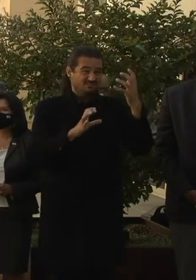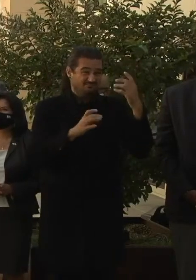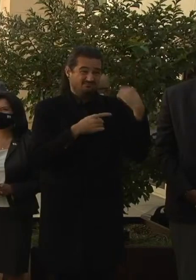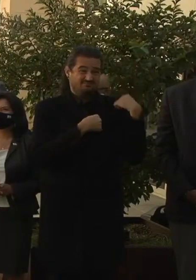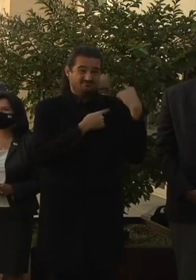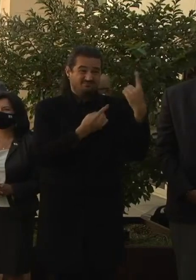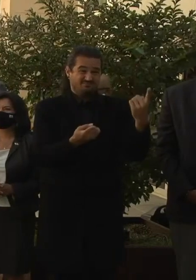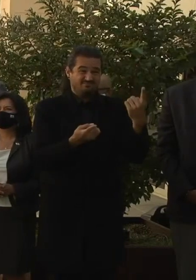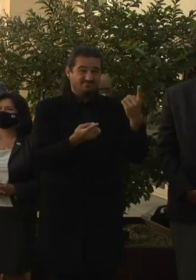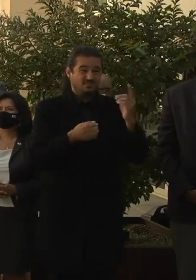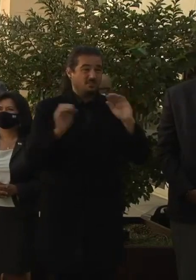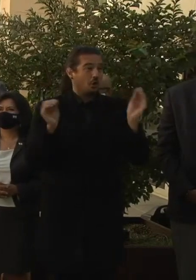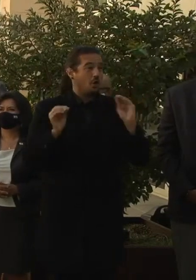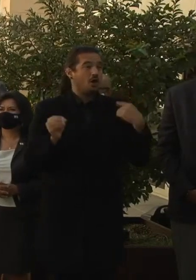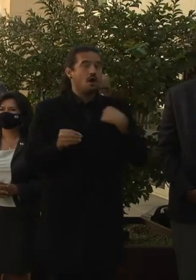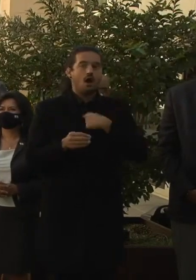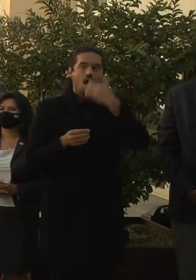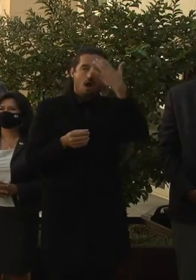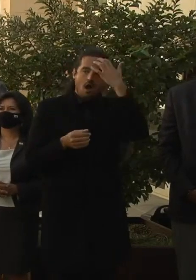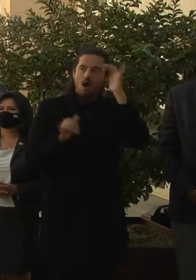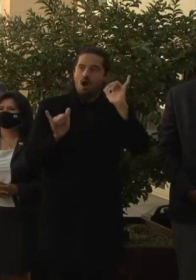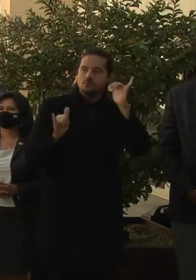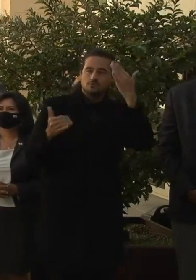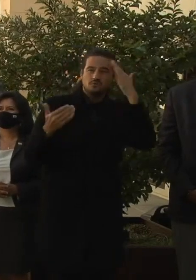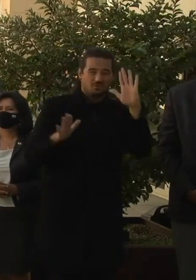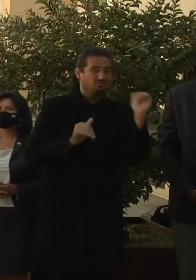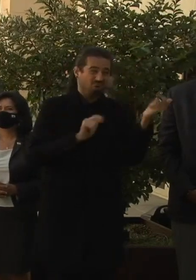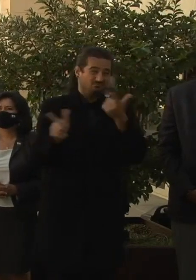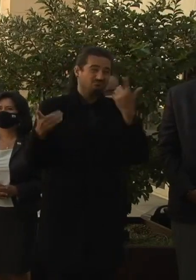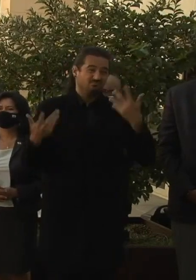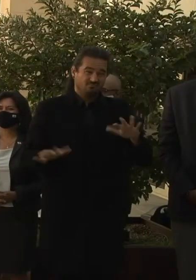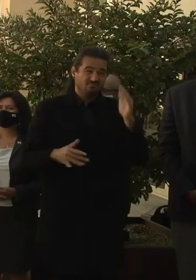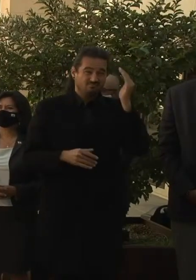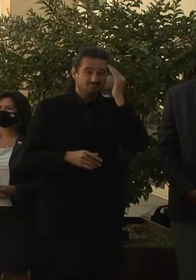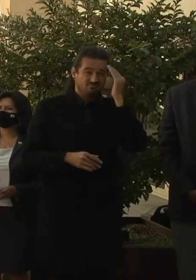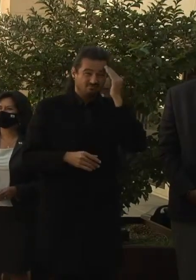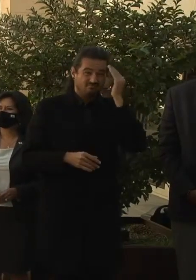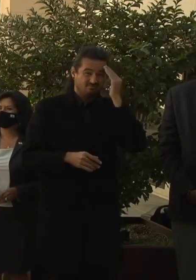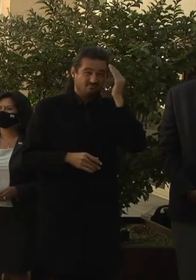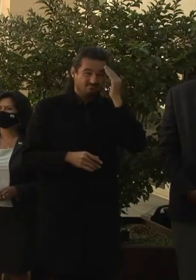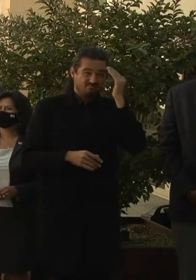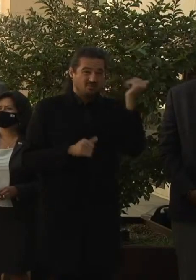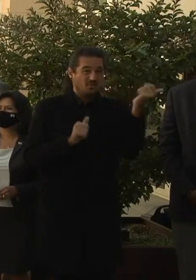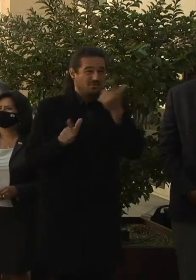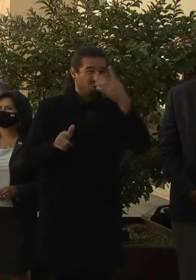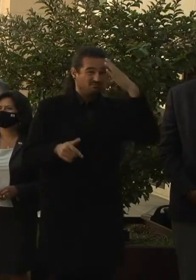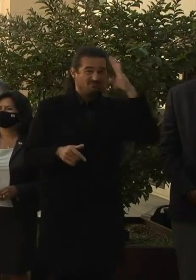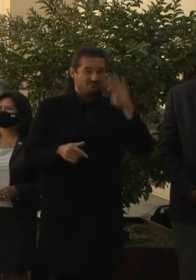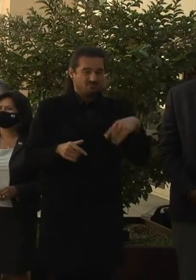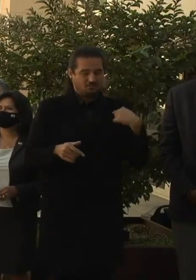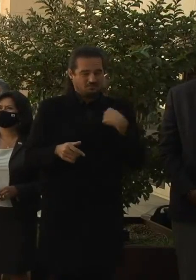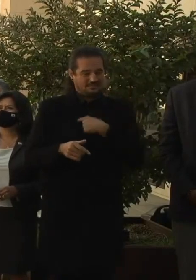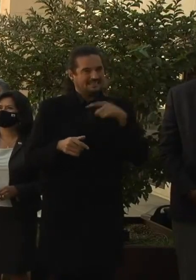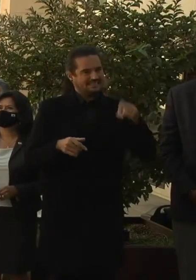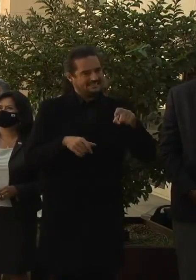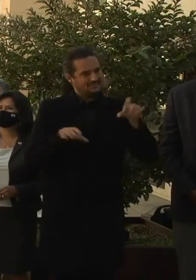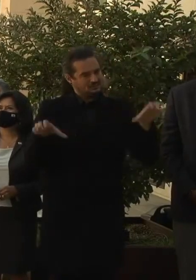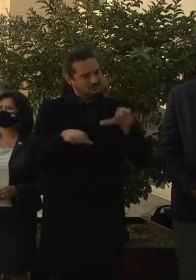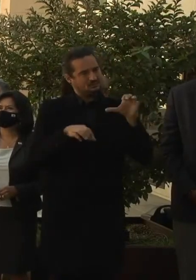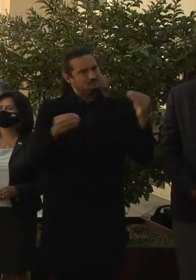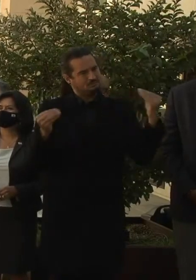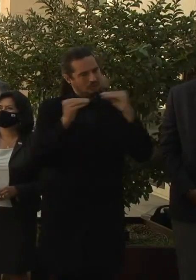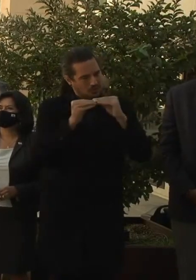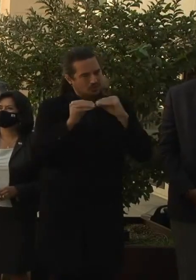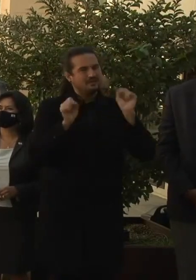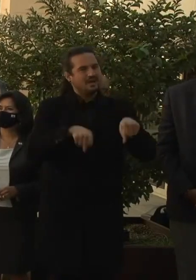that. All of us recognize our responsibility to do more and do better. CEQA reform,